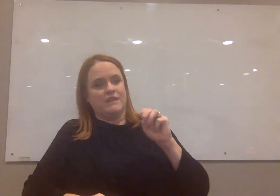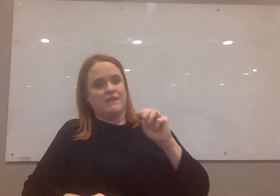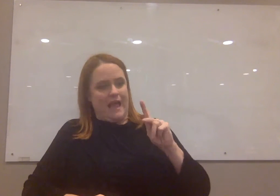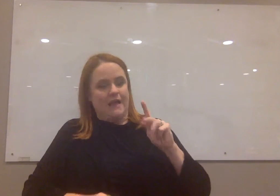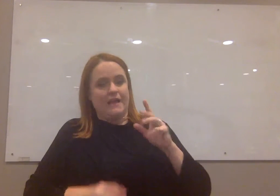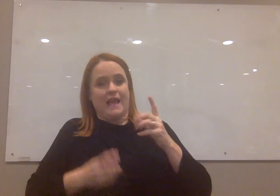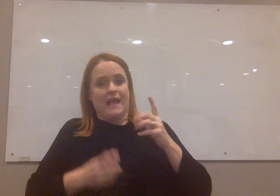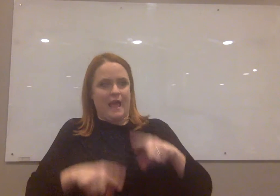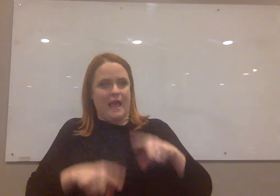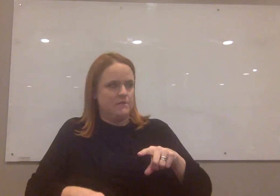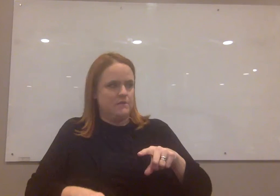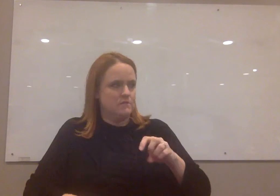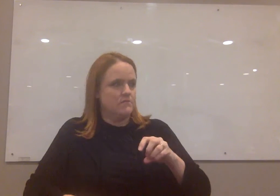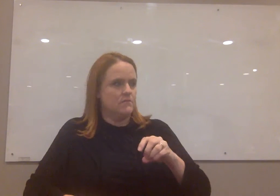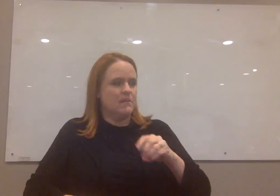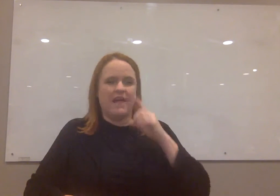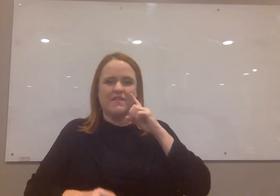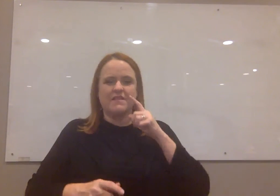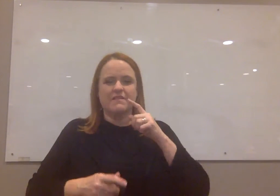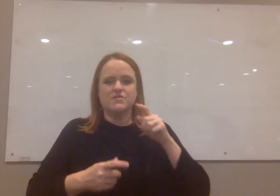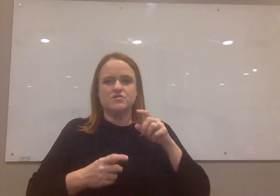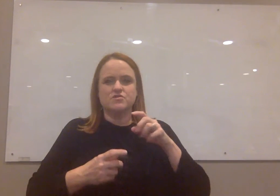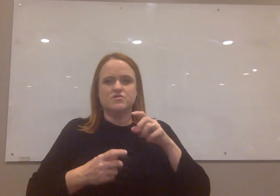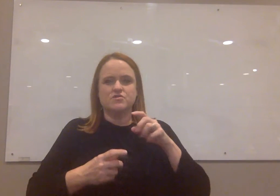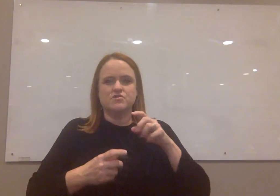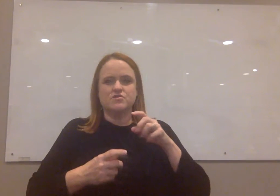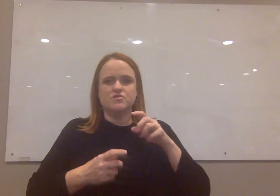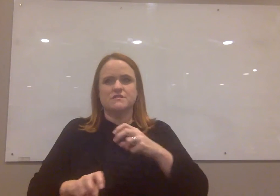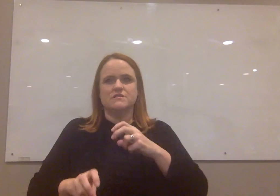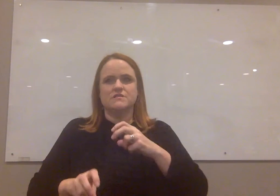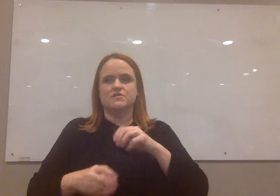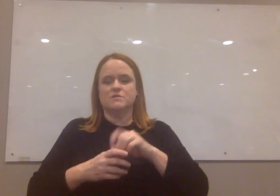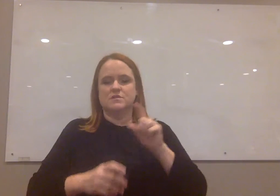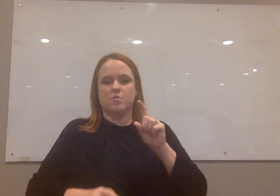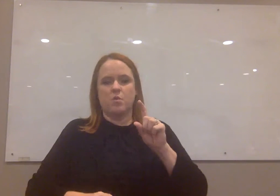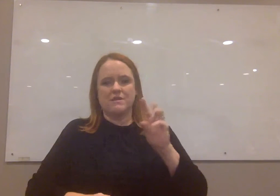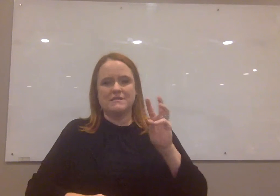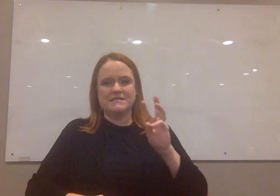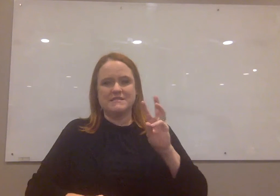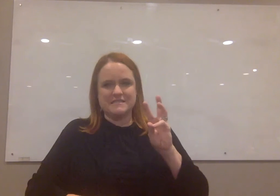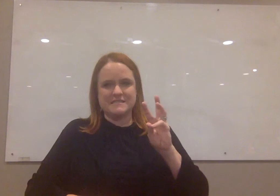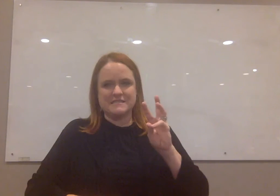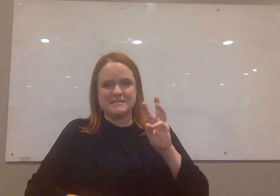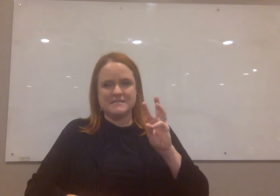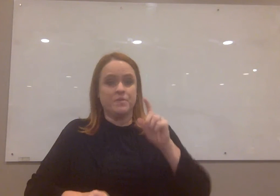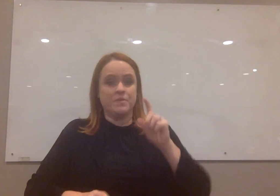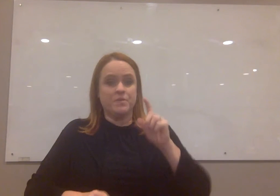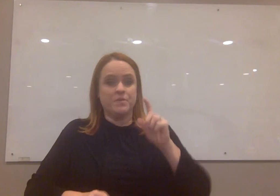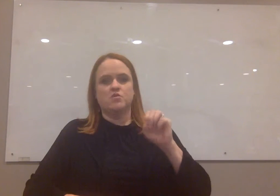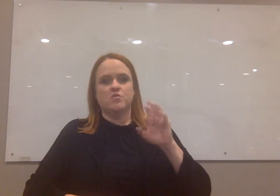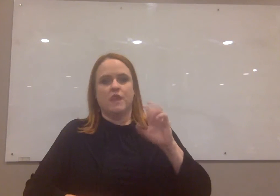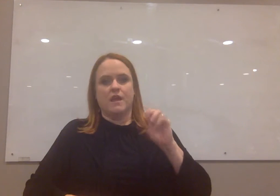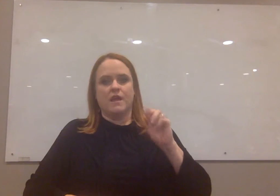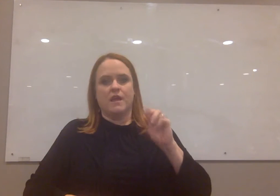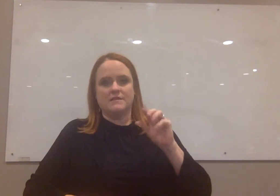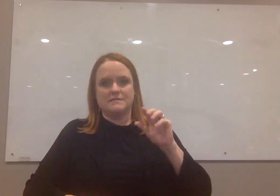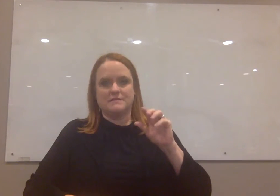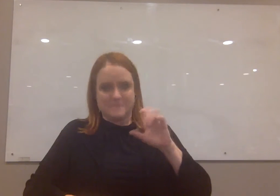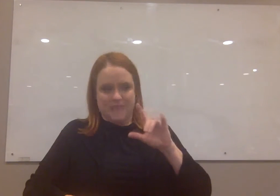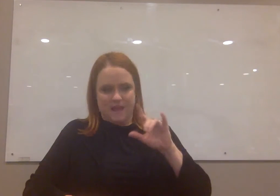transition was. I think it was in like 1.6 or something. Like the CRDT used to be exposed to you, and you're like, you have to reconcile. And then they figured out, well, we know the data structure, we can reconcile for you. And